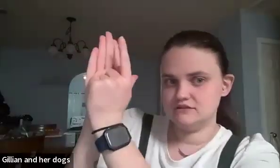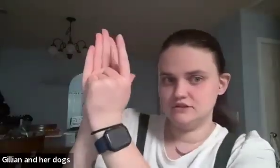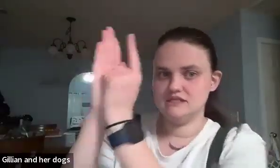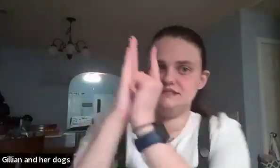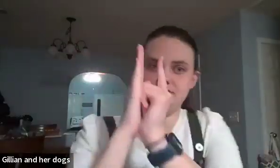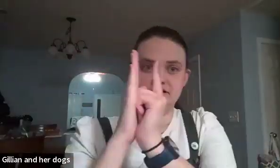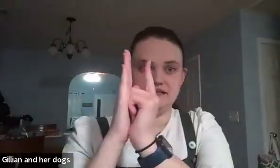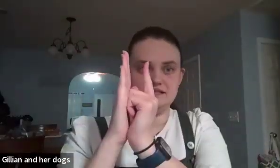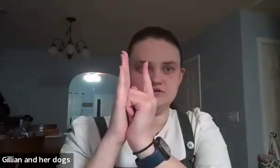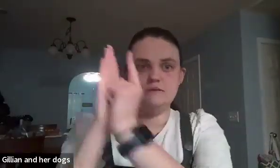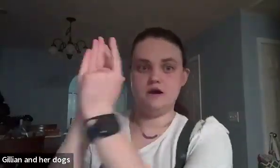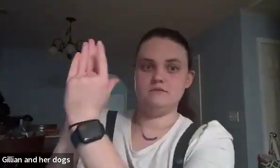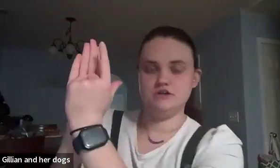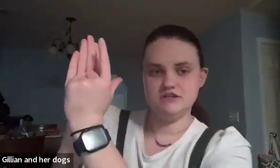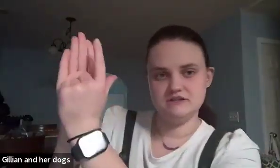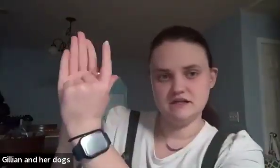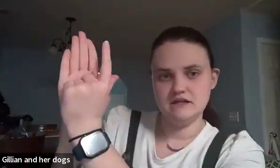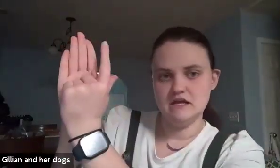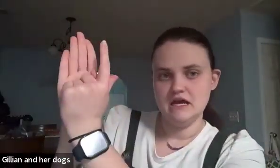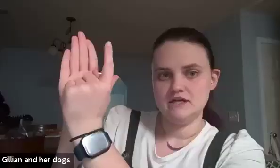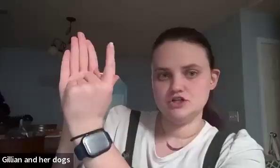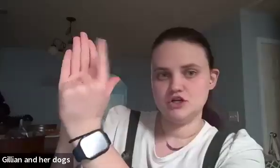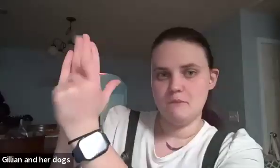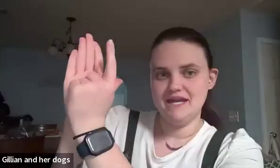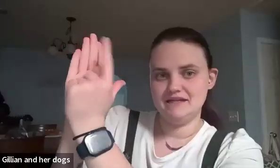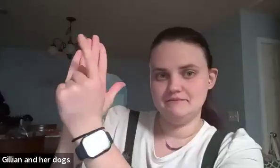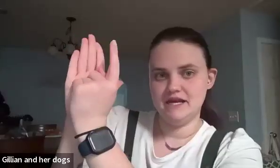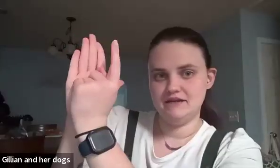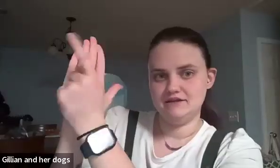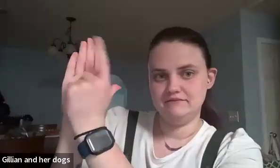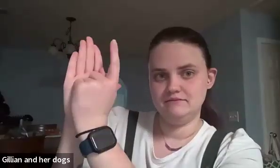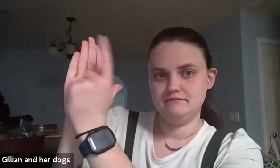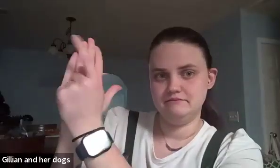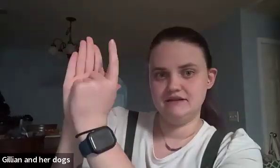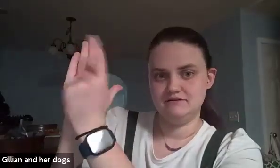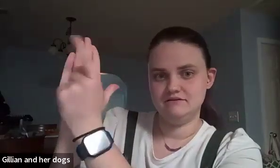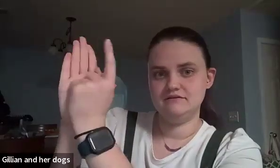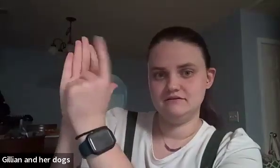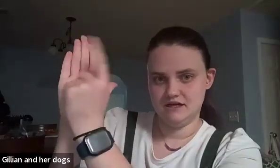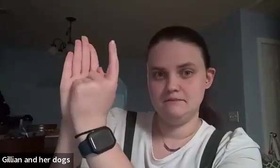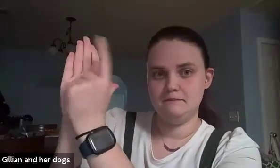so you see it. Typically it is this way, but I'm gonna turn it so you see it. Is you're gonna go minute, minute, minute. Okay?